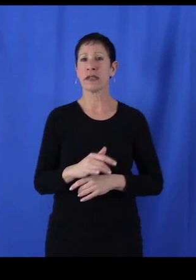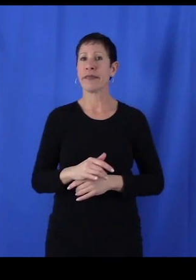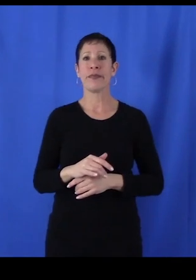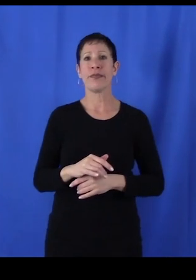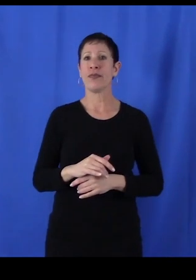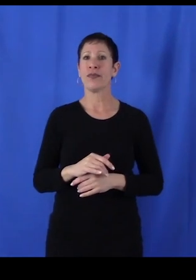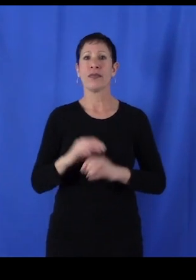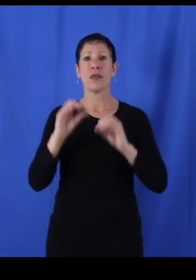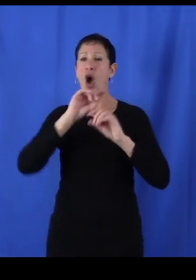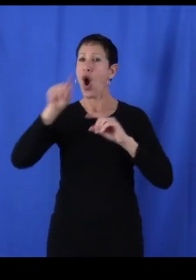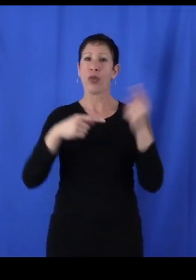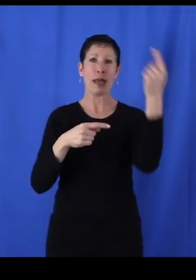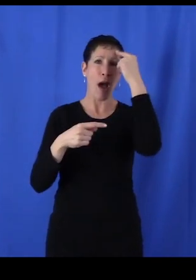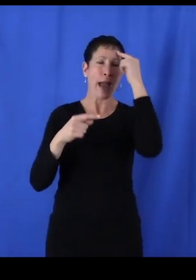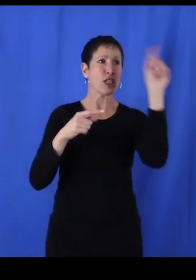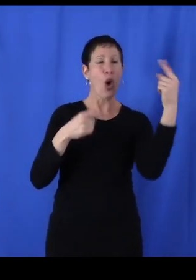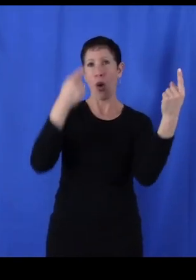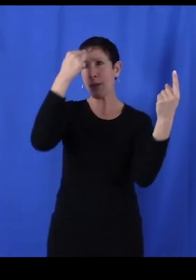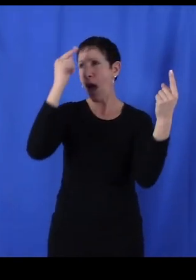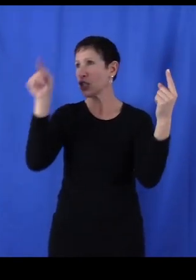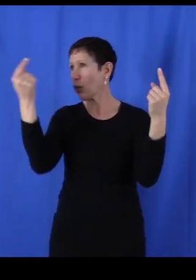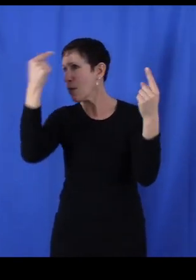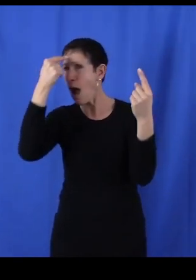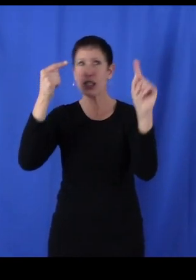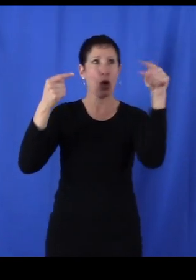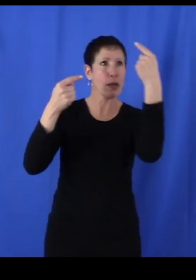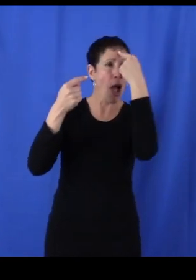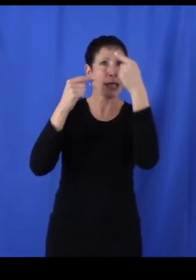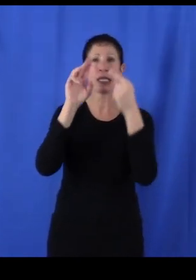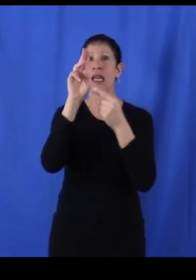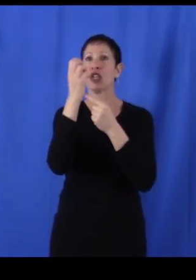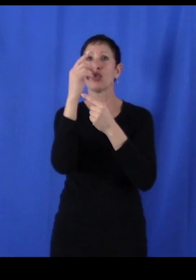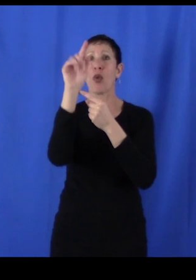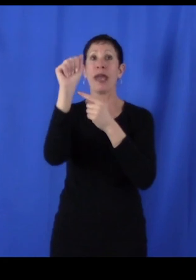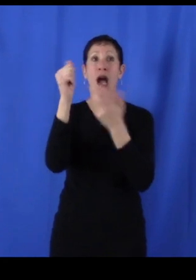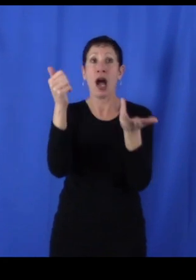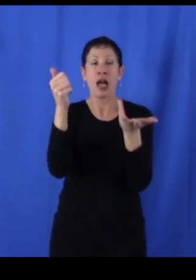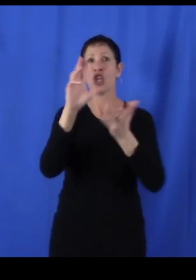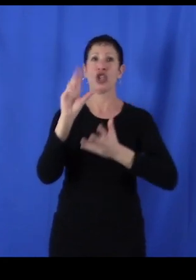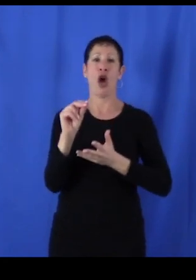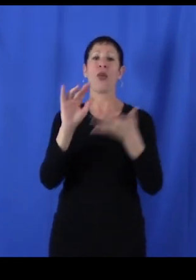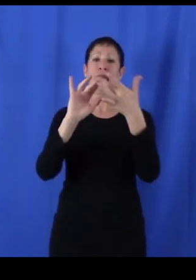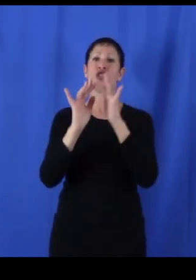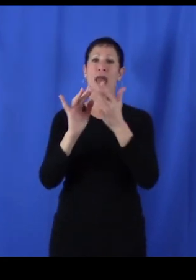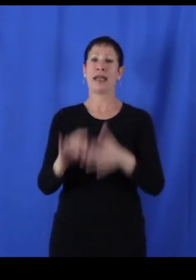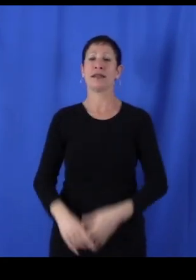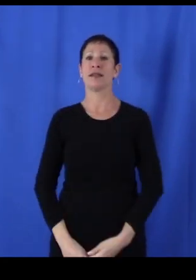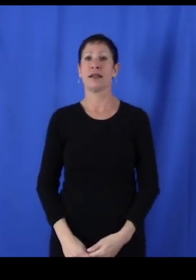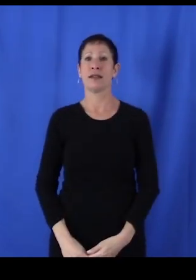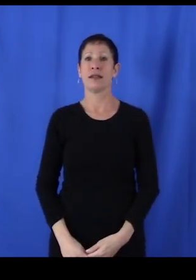age. There are no infirmities. There are only minds. Only minds. Utopia? No. No. The